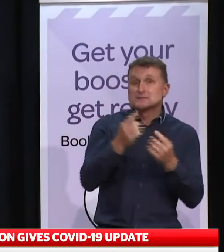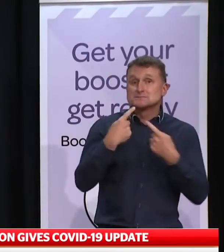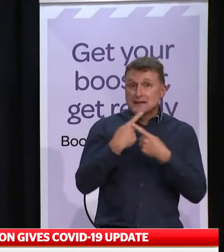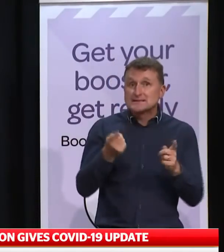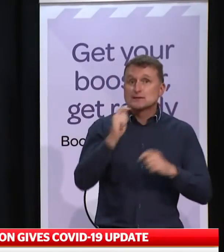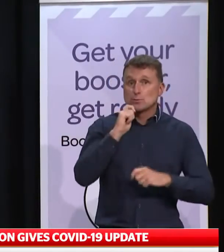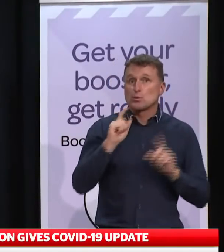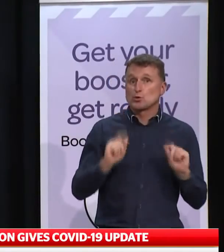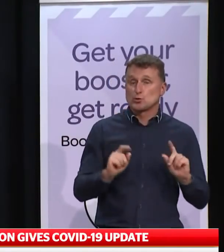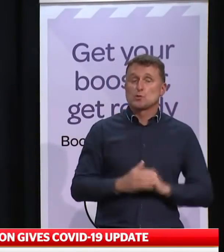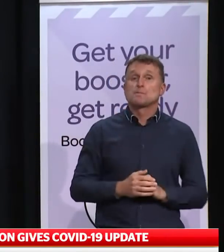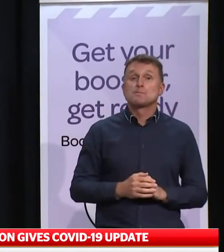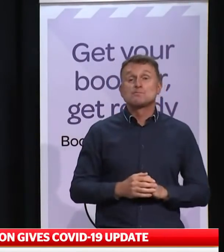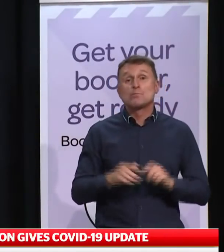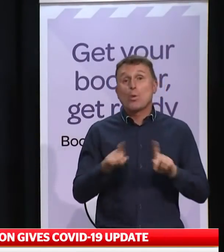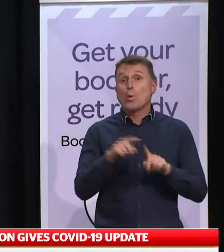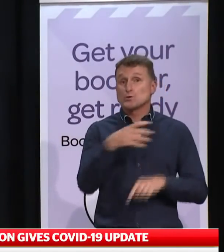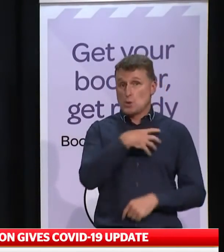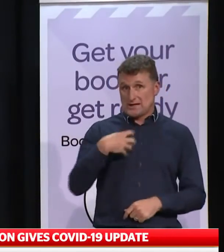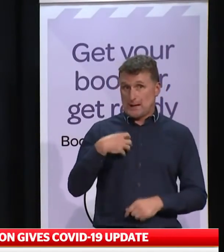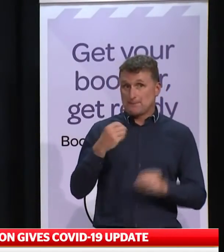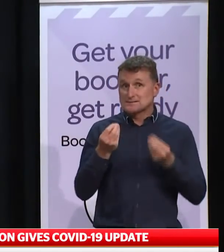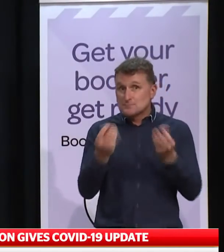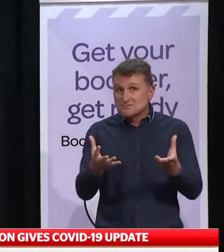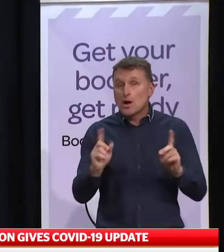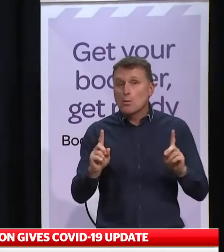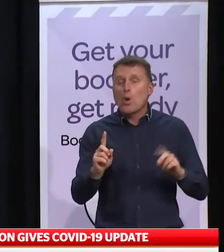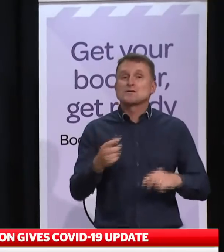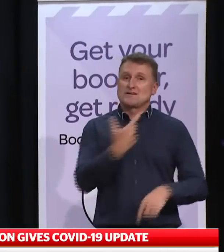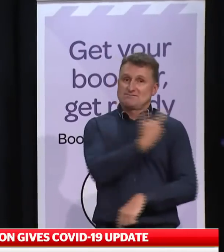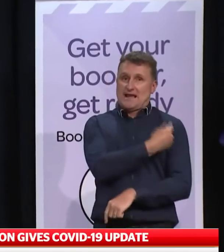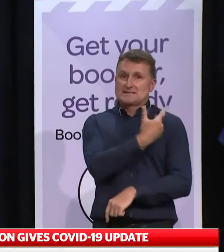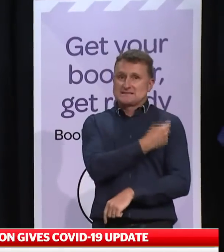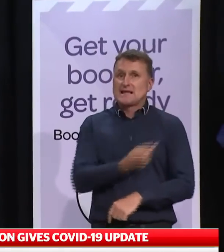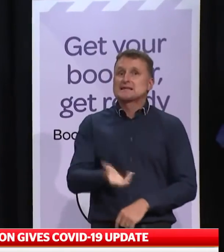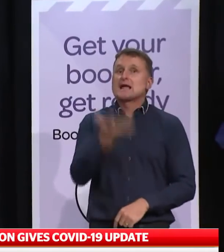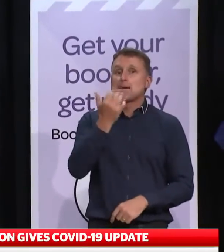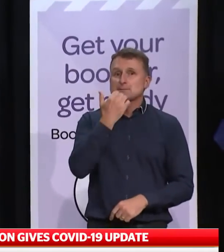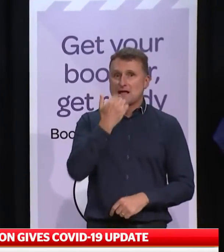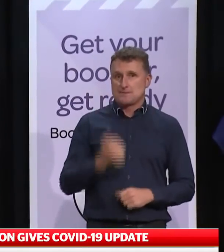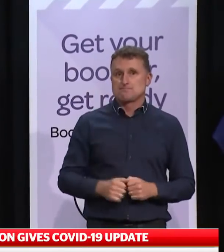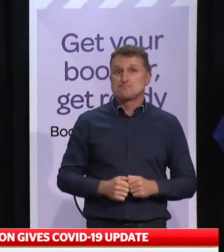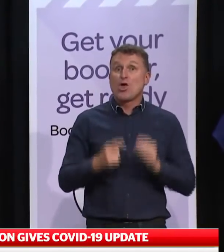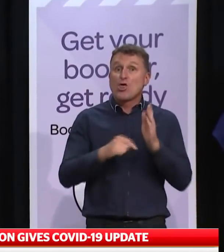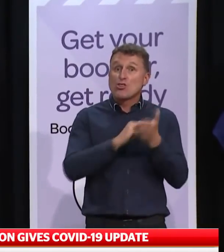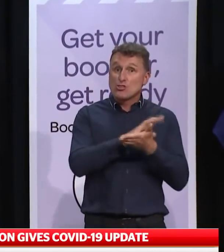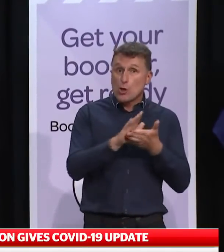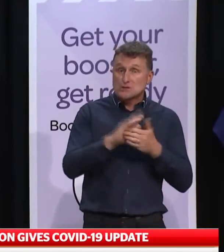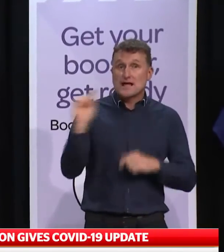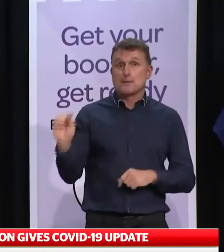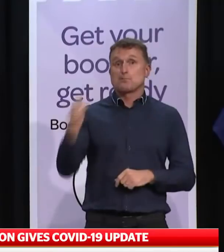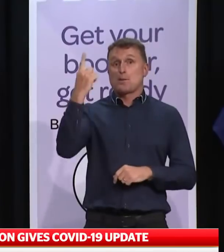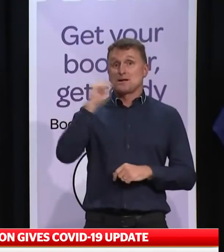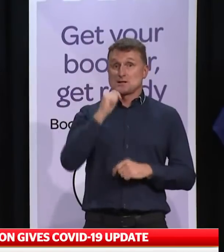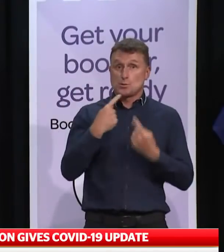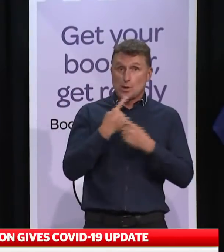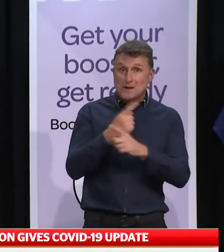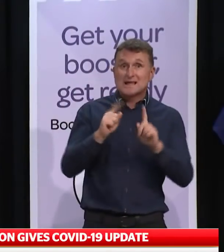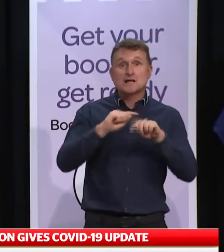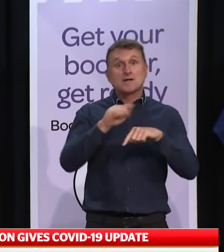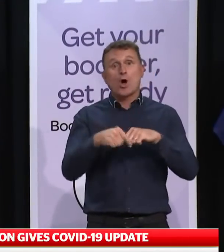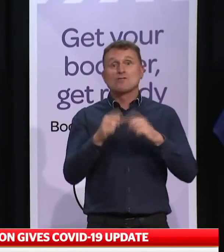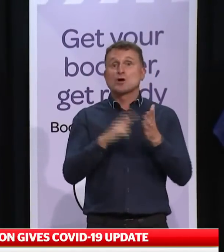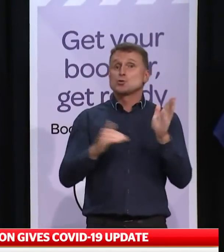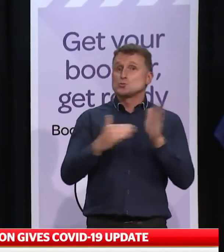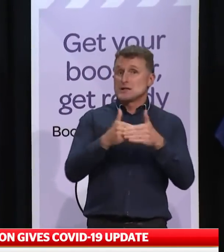also provide a vaccine update. On Thursday, the Prime Minister will give a speech outlining our plans to reconnect New Zealand with the